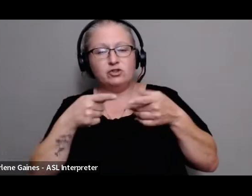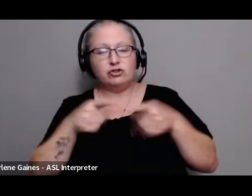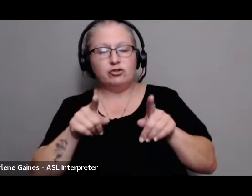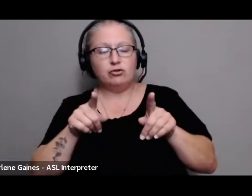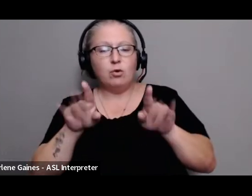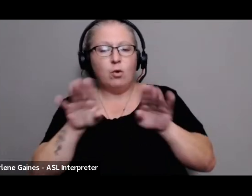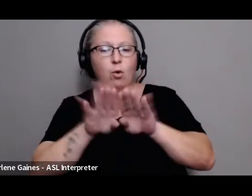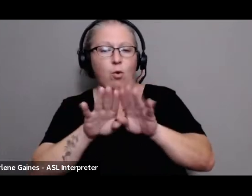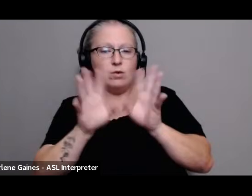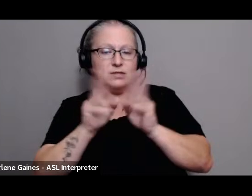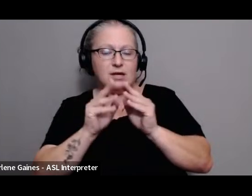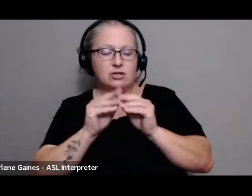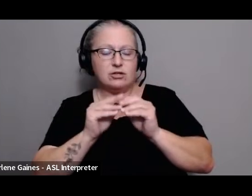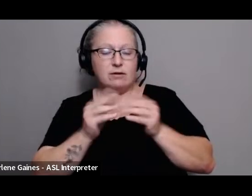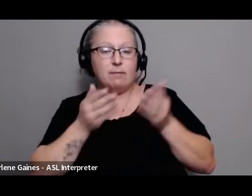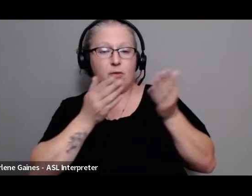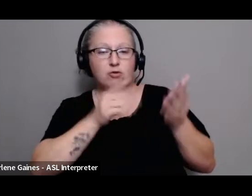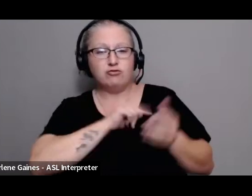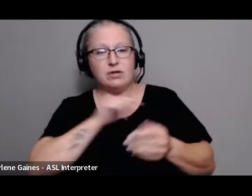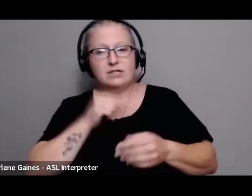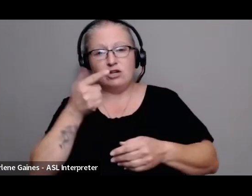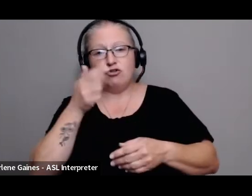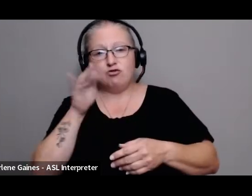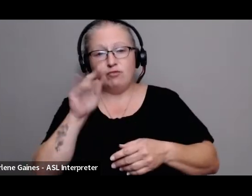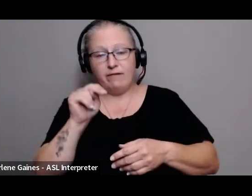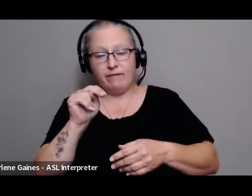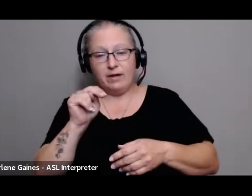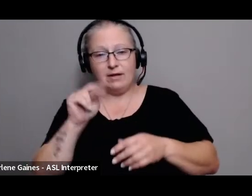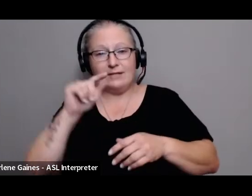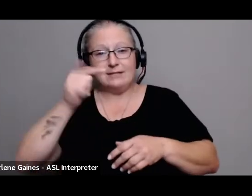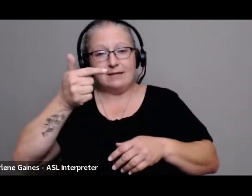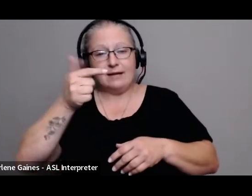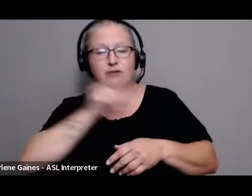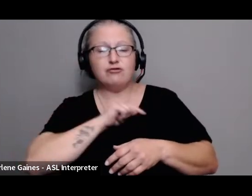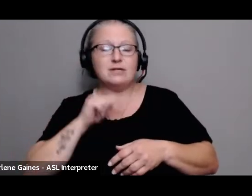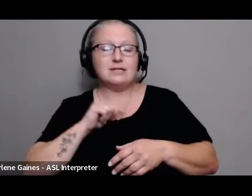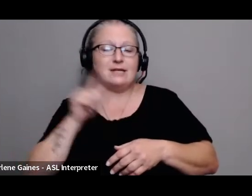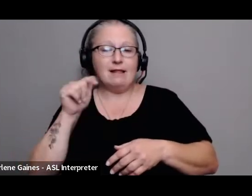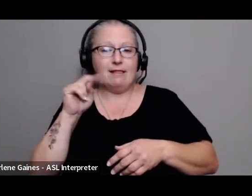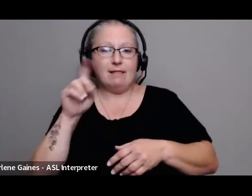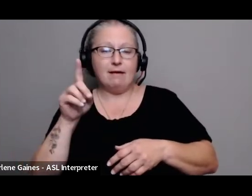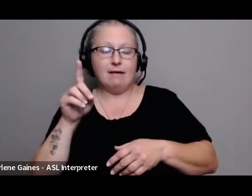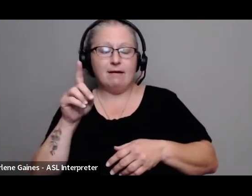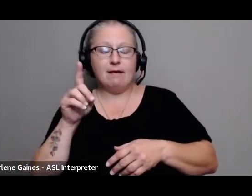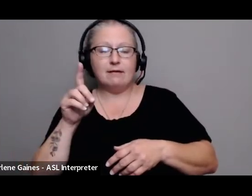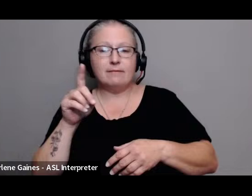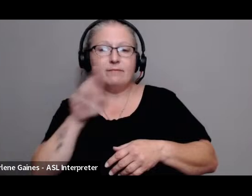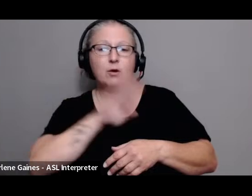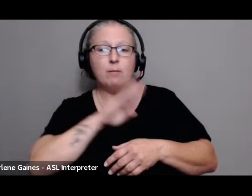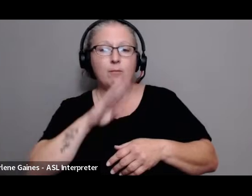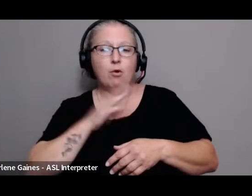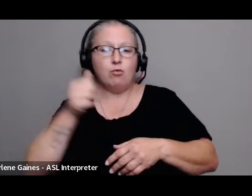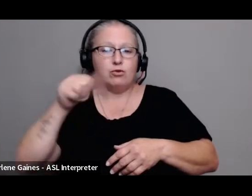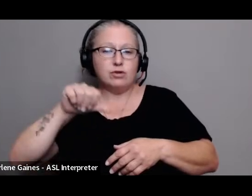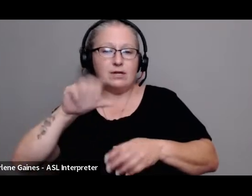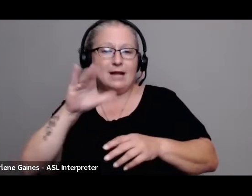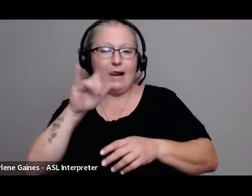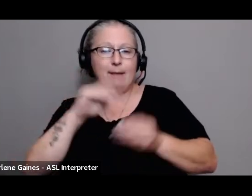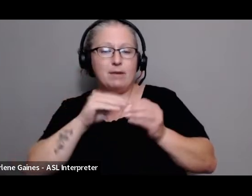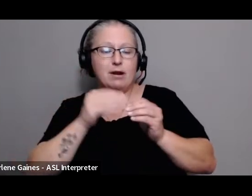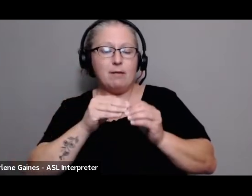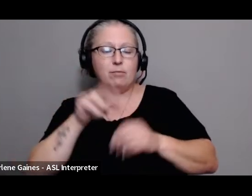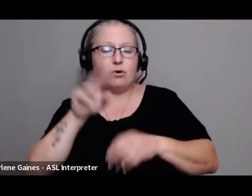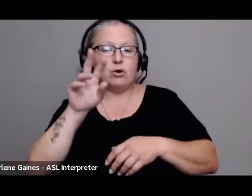session. Upon the motion of Trustee Griffin and seconded by Trustee Land, the board rejected claim number